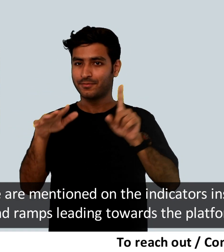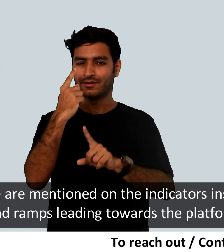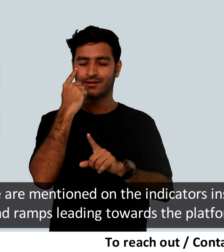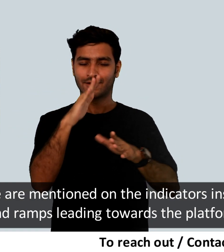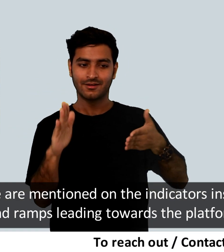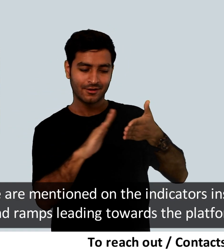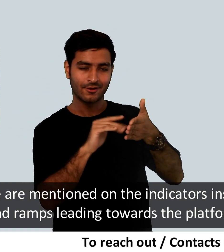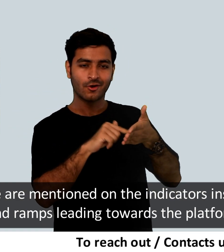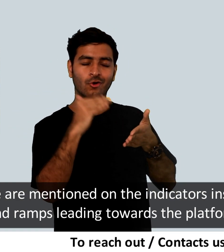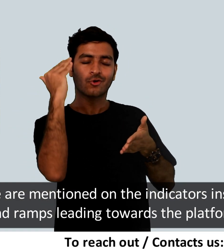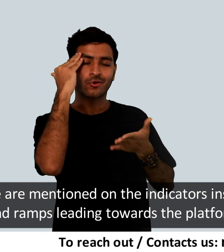to the platforms.